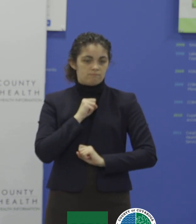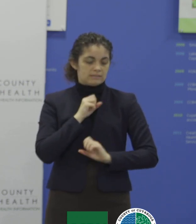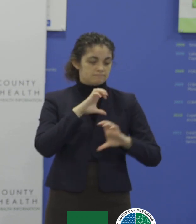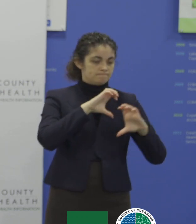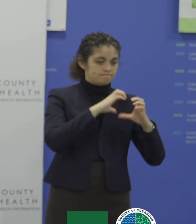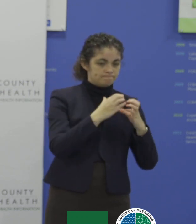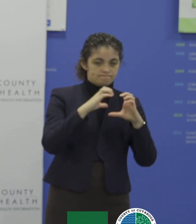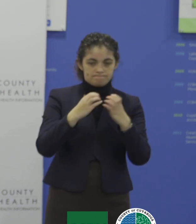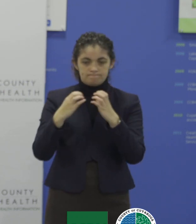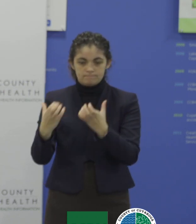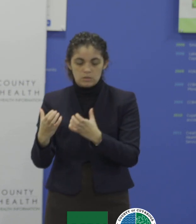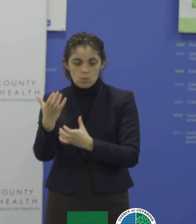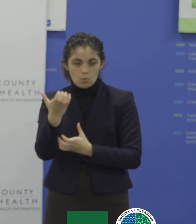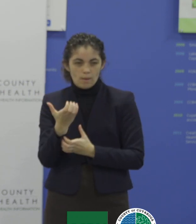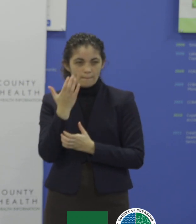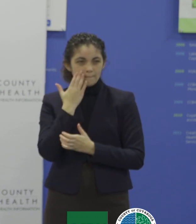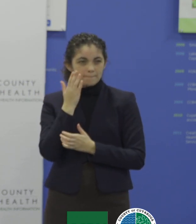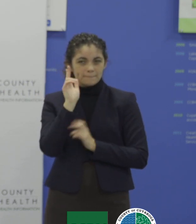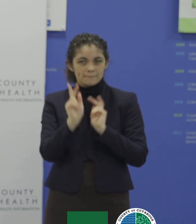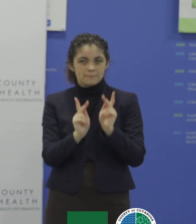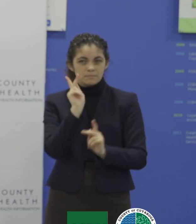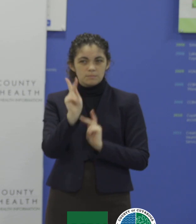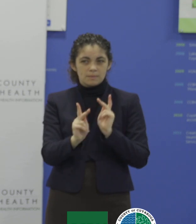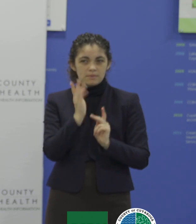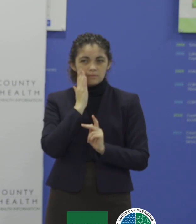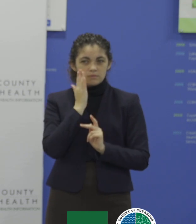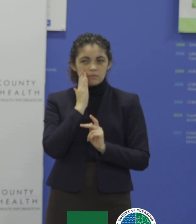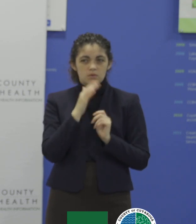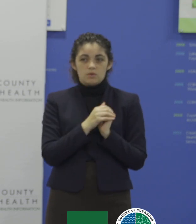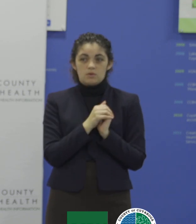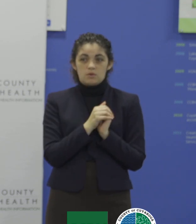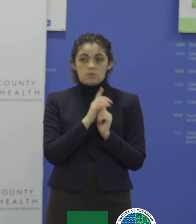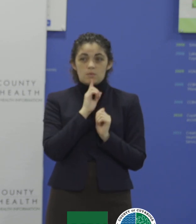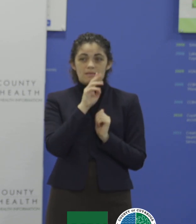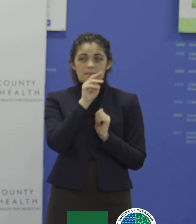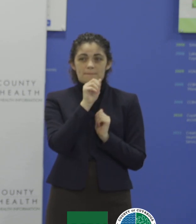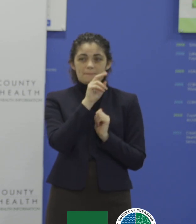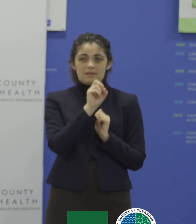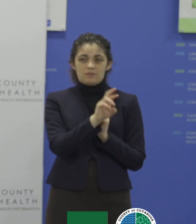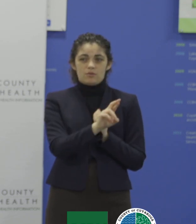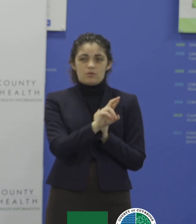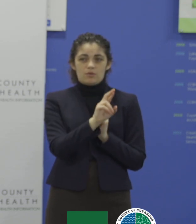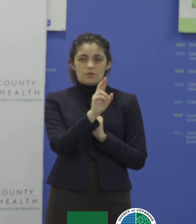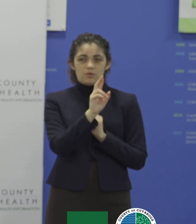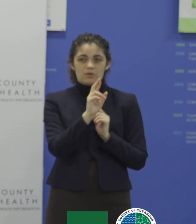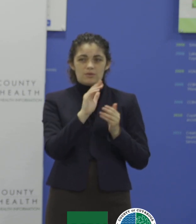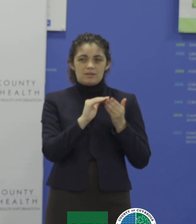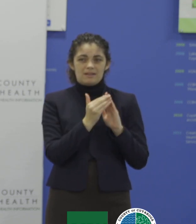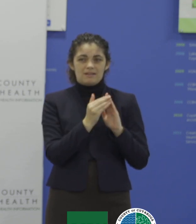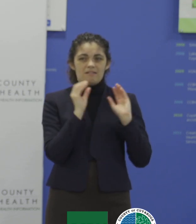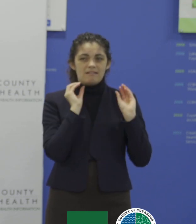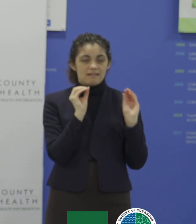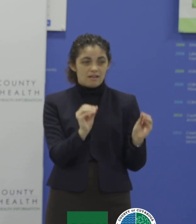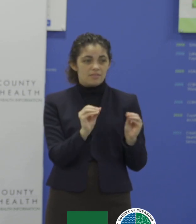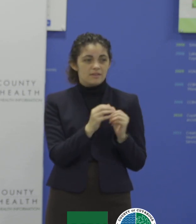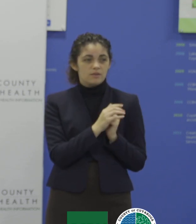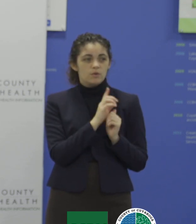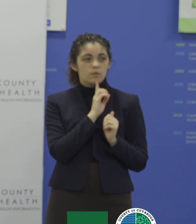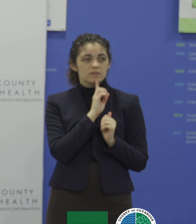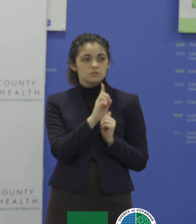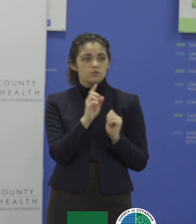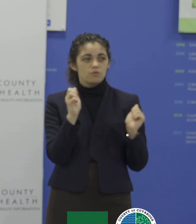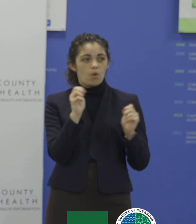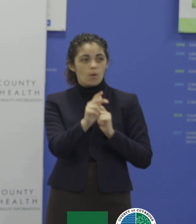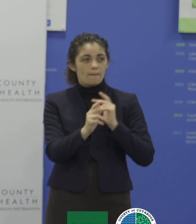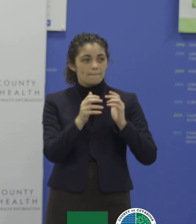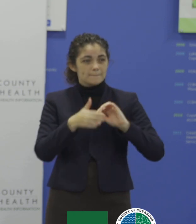that just is something I want the public to understand, that they at Manor Care and many other organizations have been nothing but the truest of